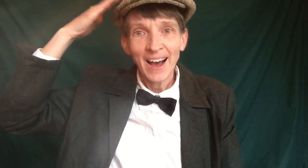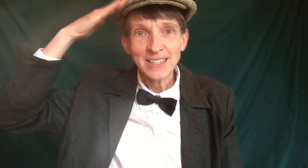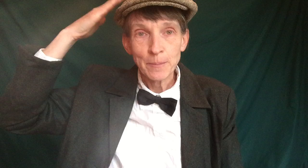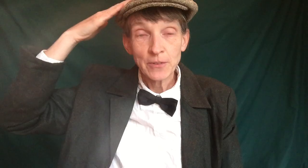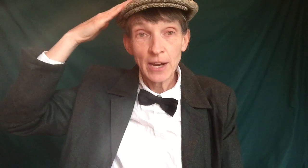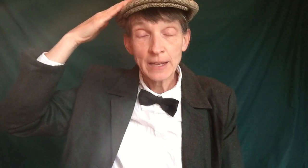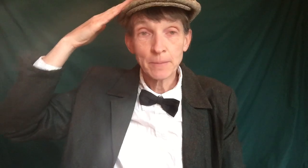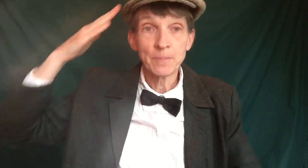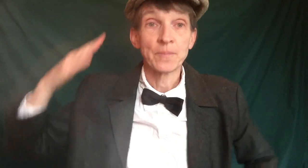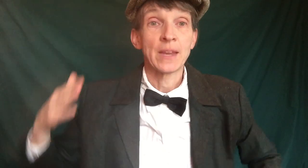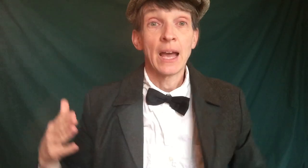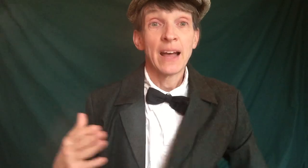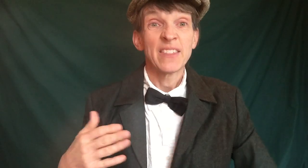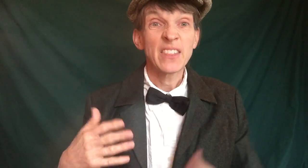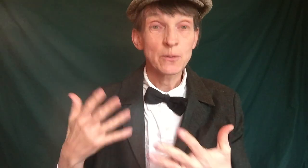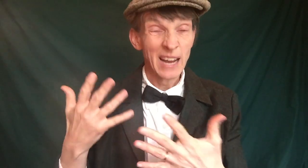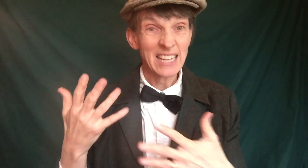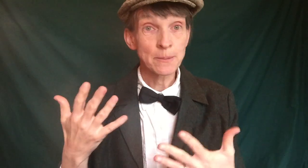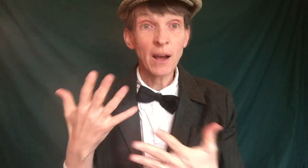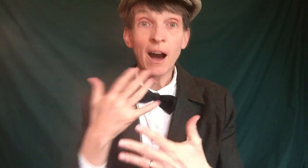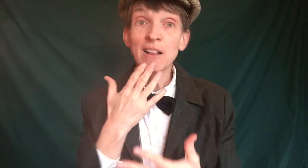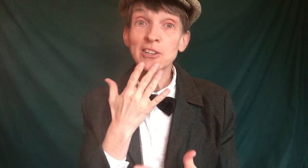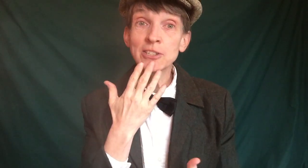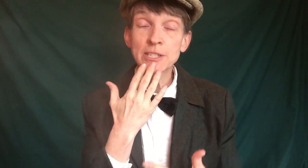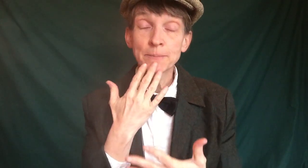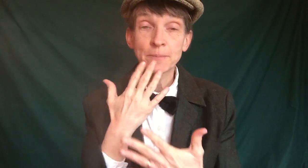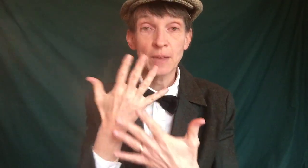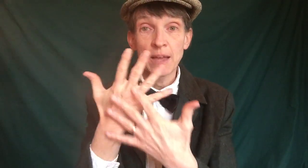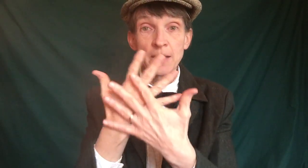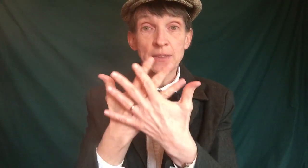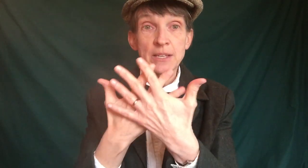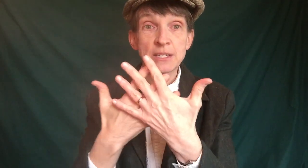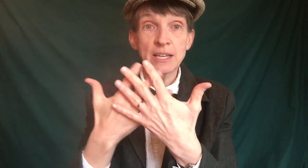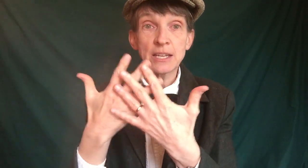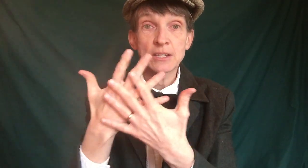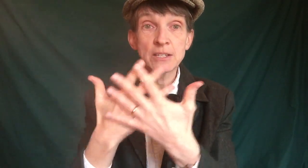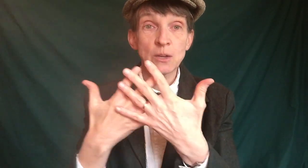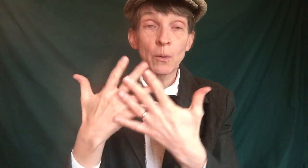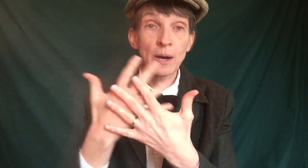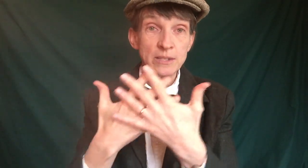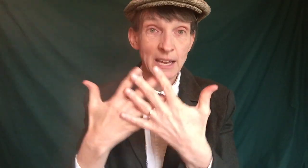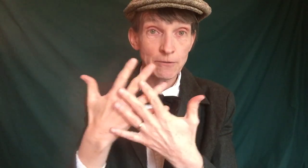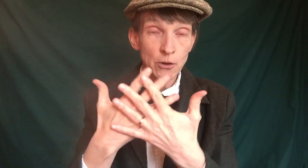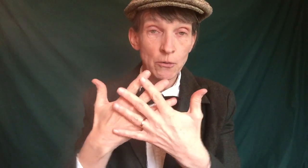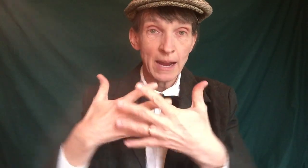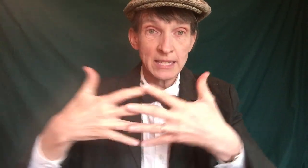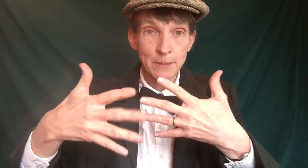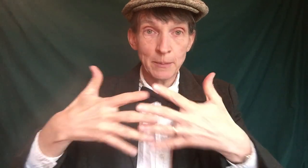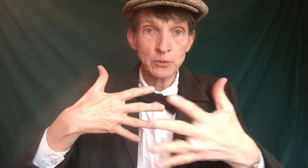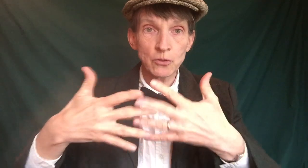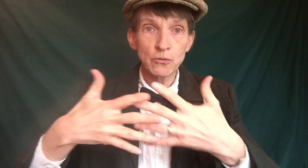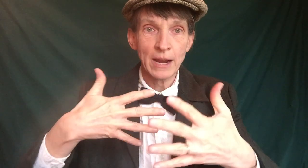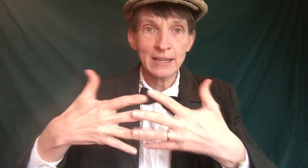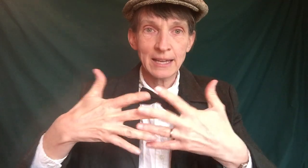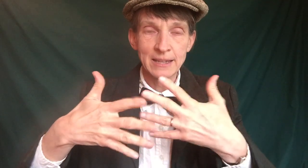on top of your head. Then there we had some colors. This is a sign for gray. Some people do gray like